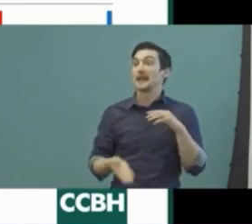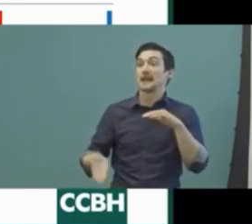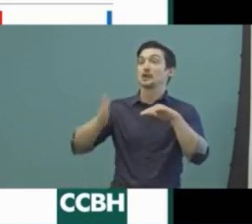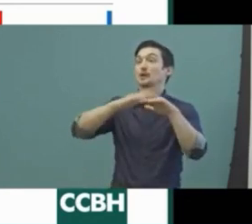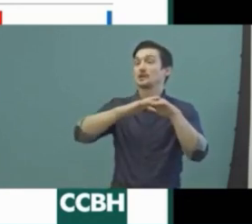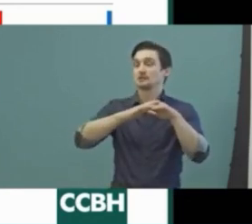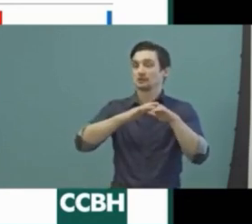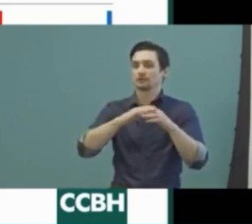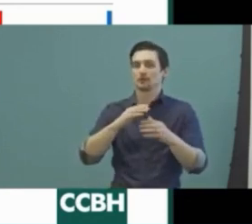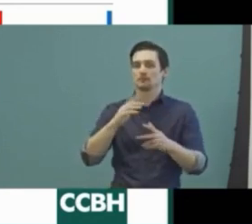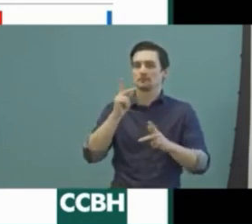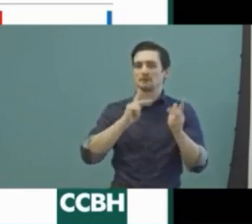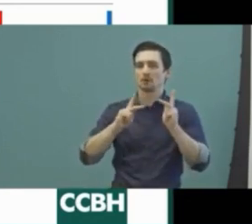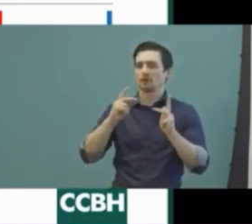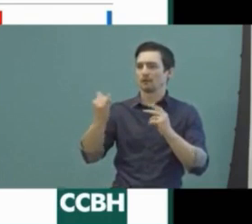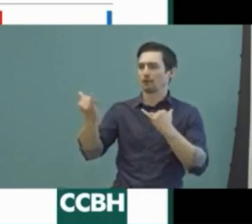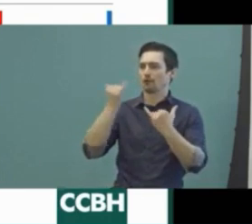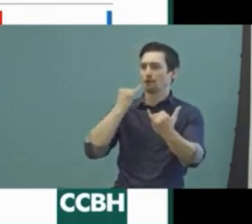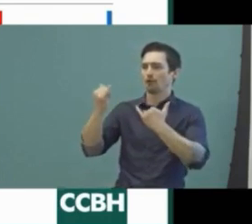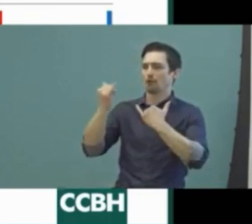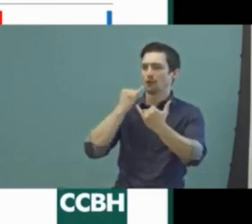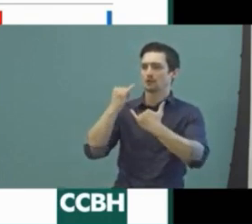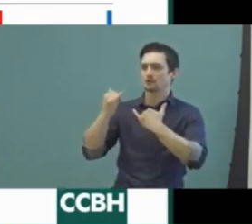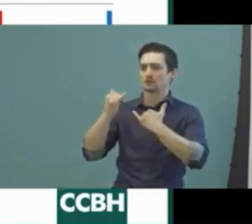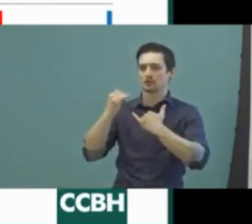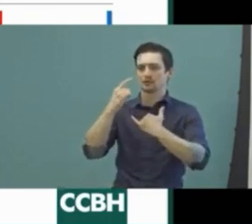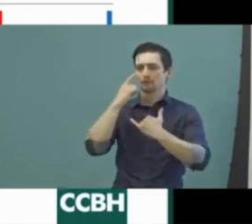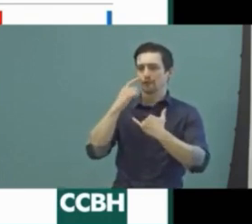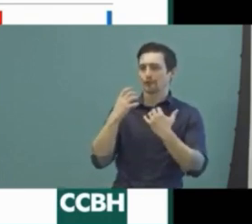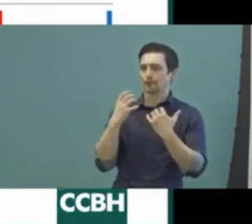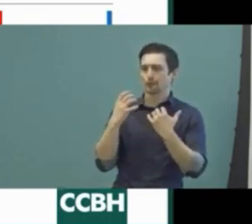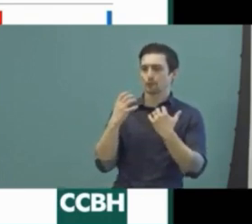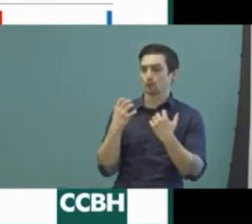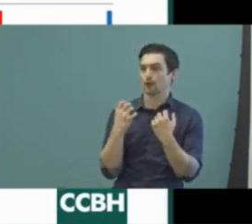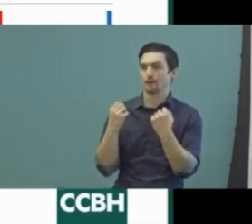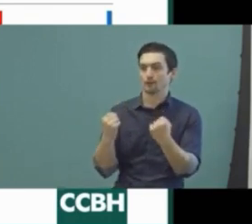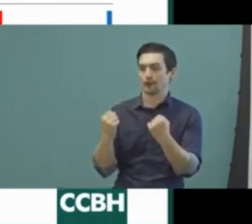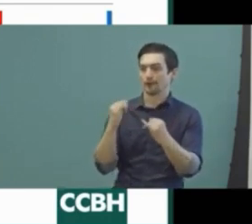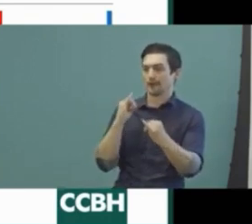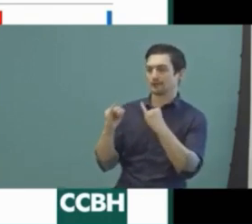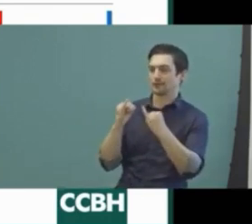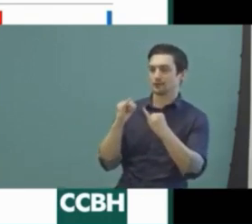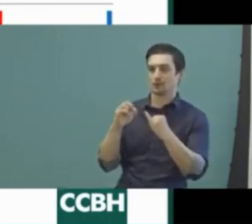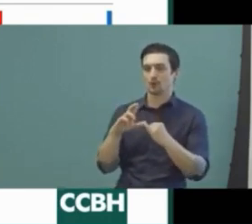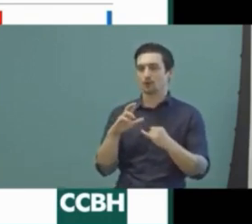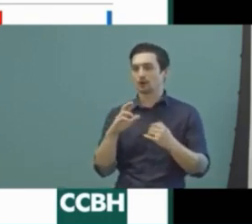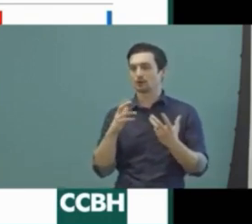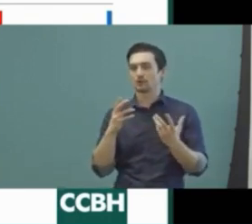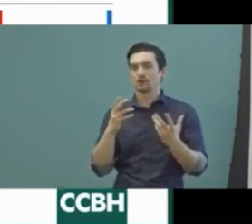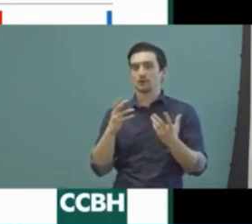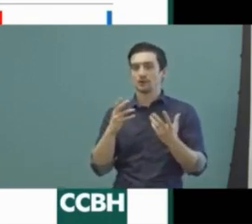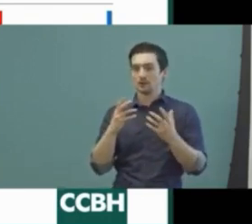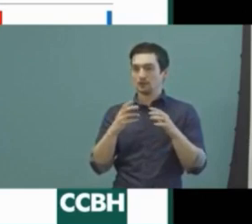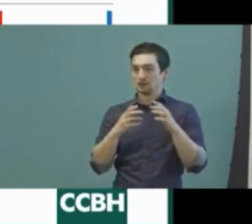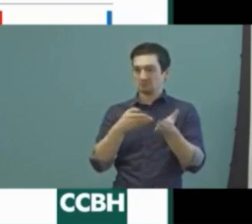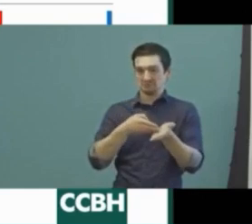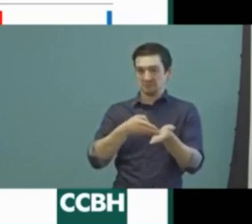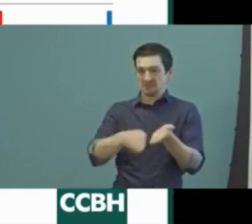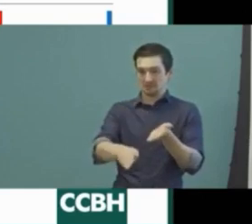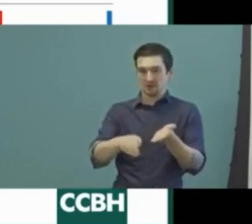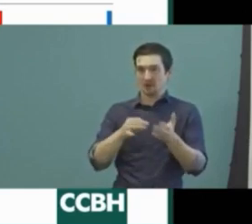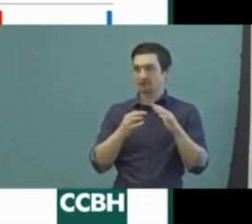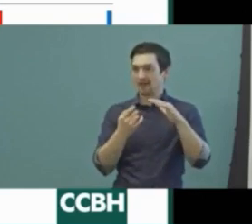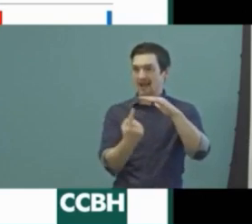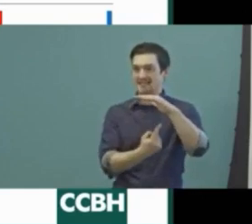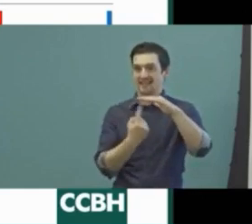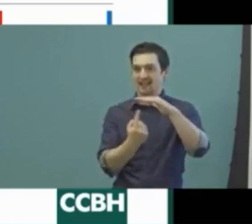of people calling us for recovery interviews or discontinuation of isolation interviews every day.